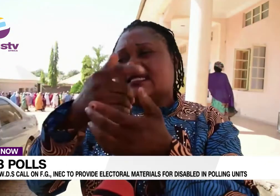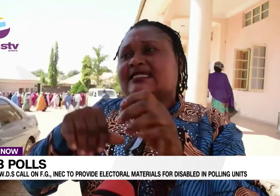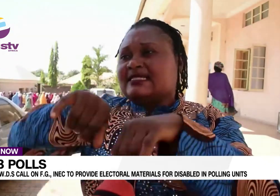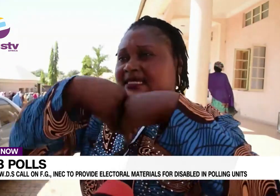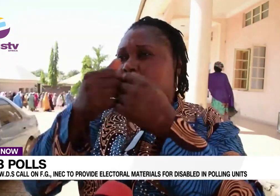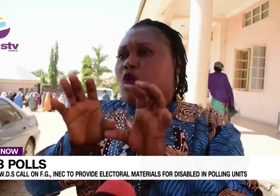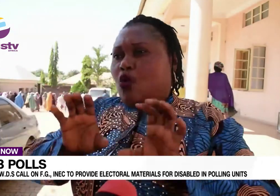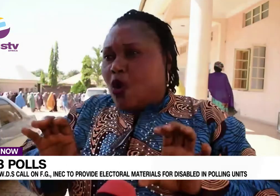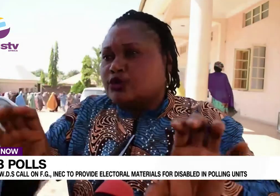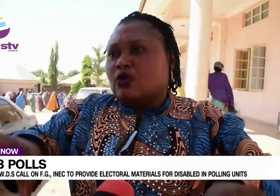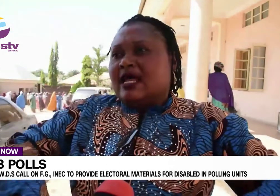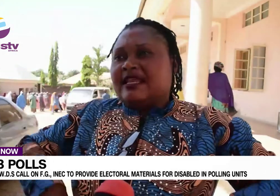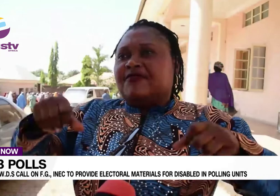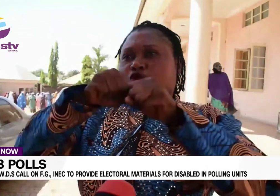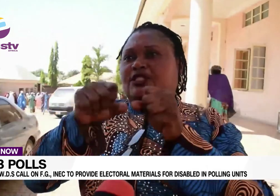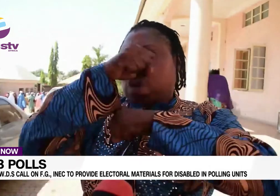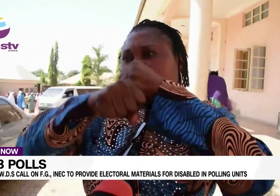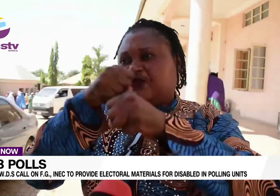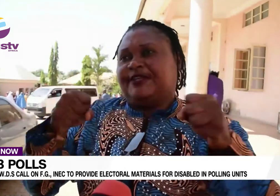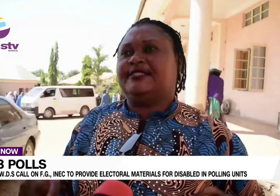that is how we continue living with this suffering.